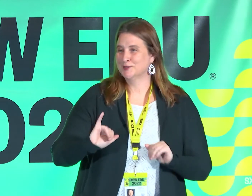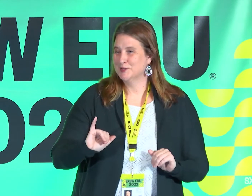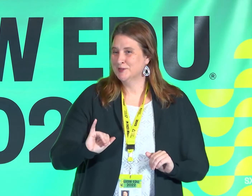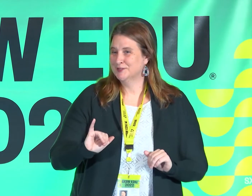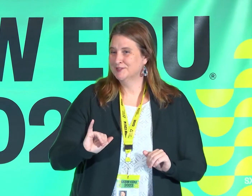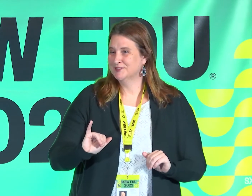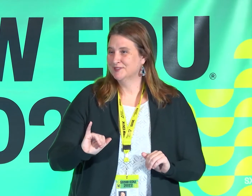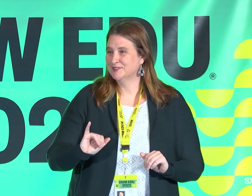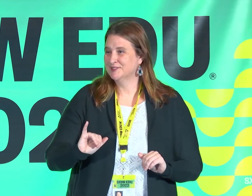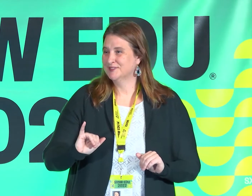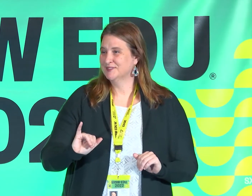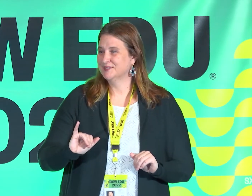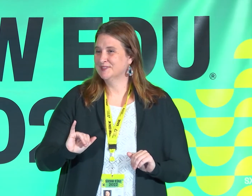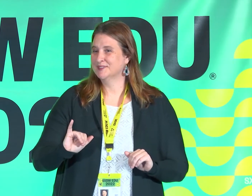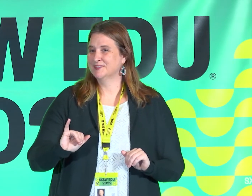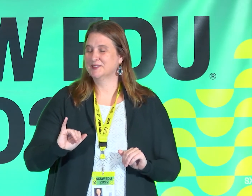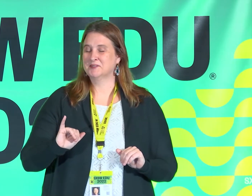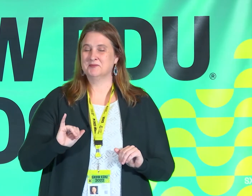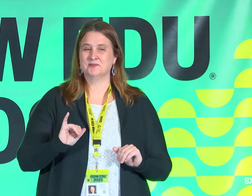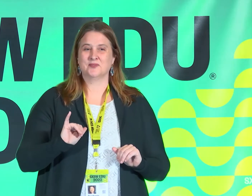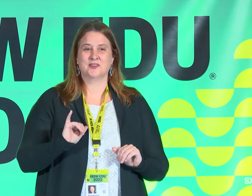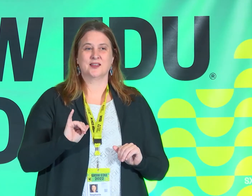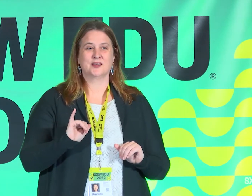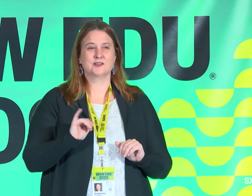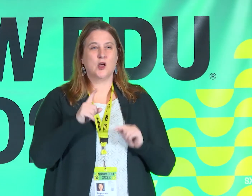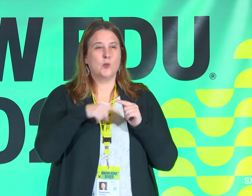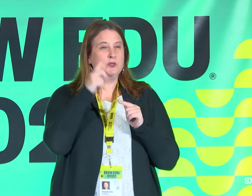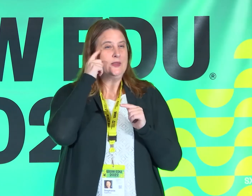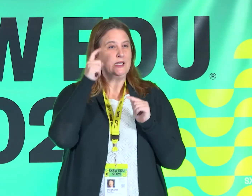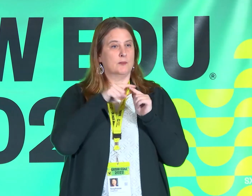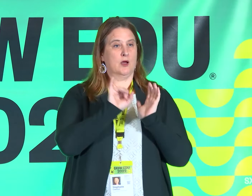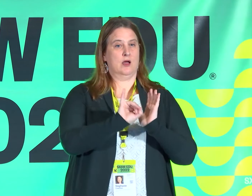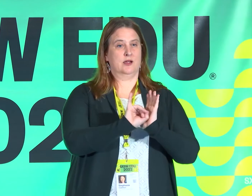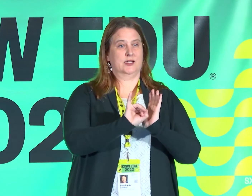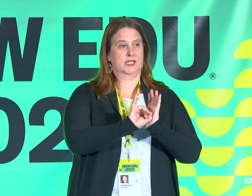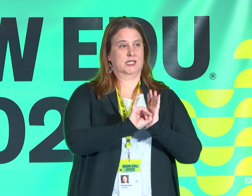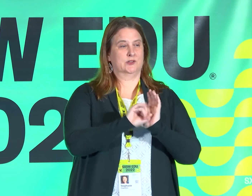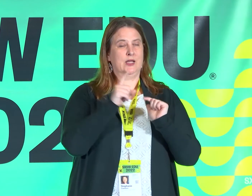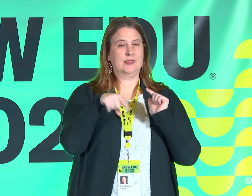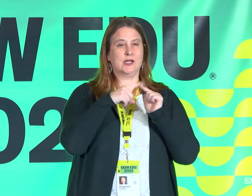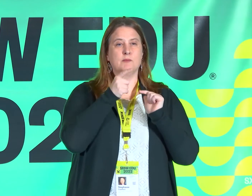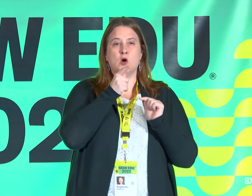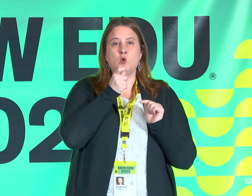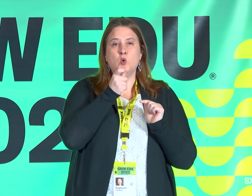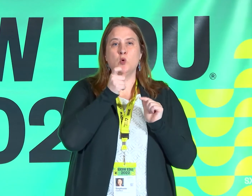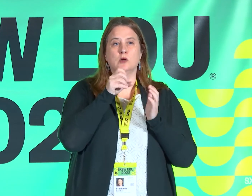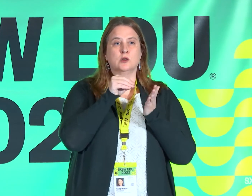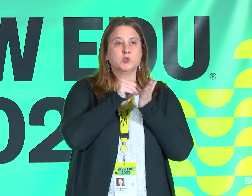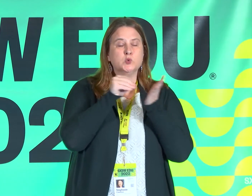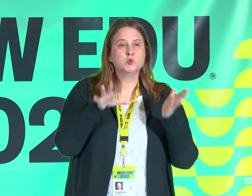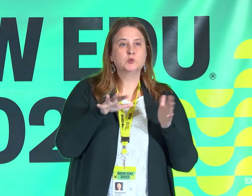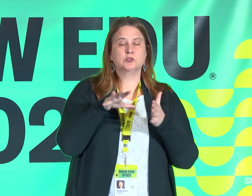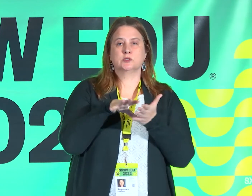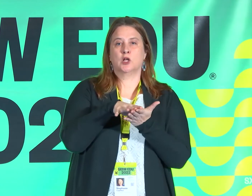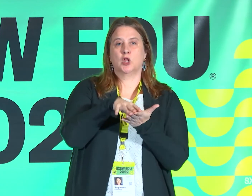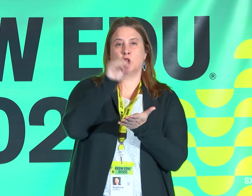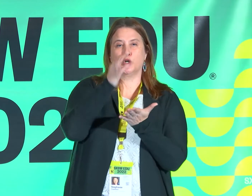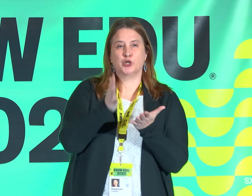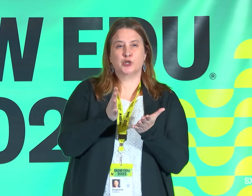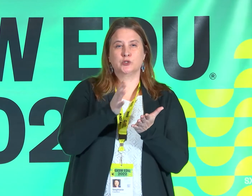apply to children, this also applies to adults. And when you think about identity, think about who your students are, who